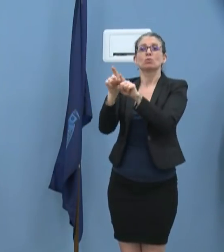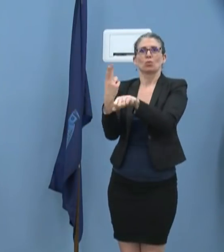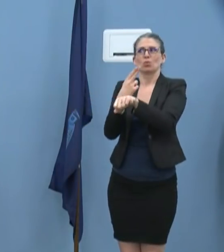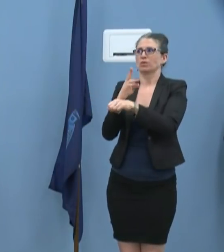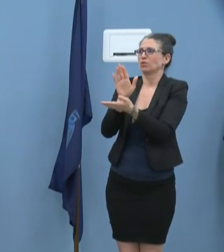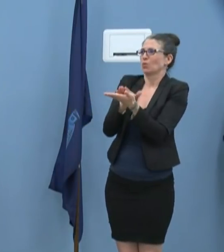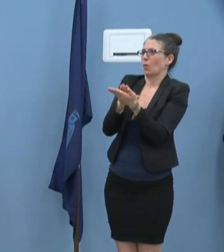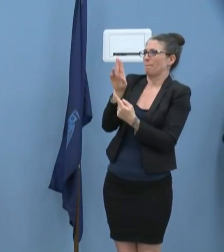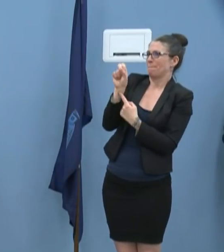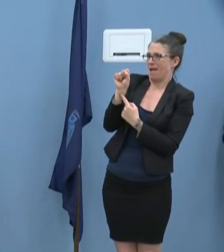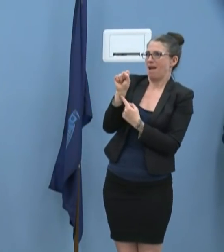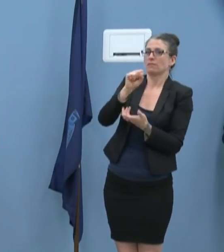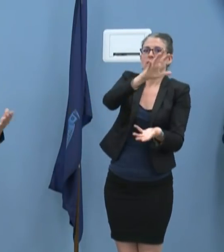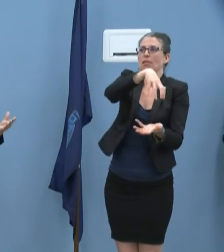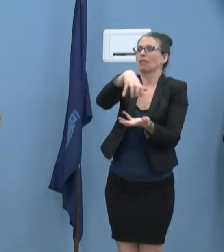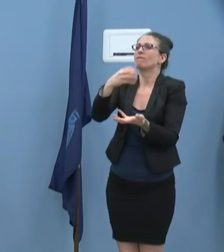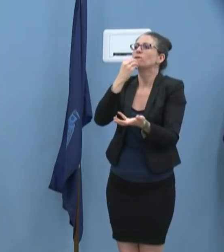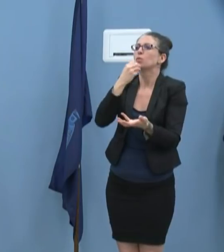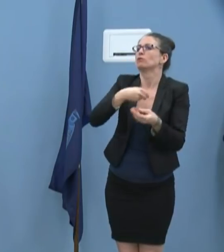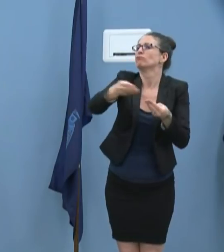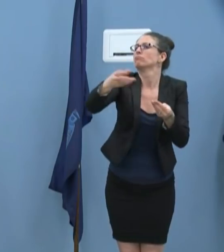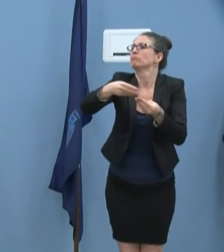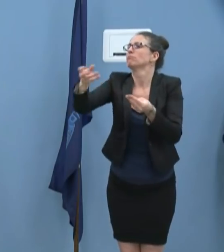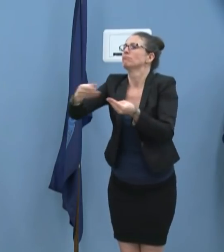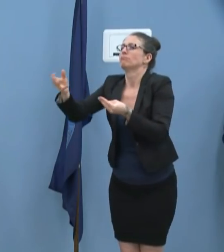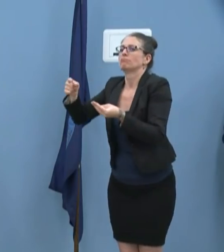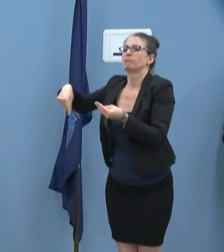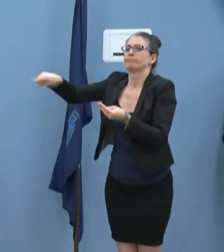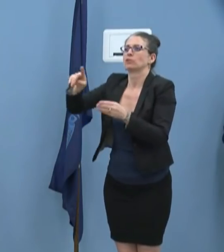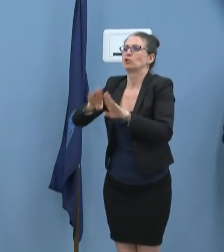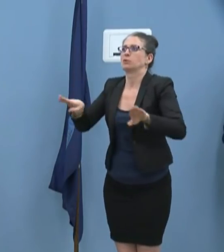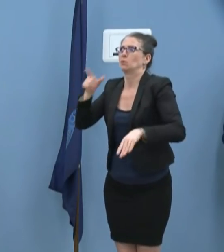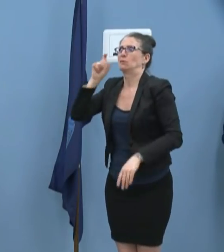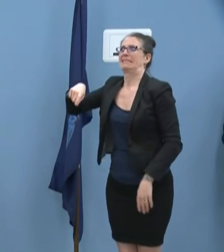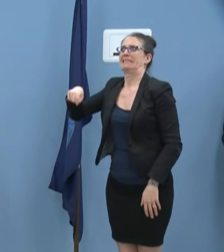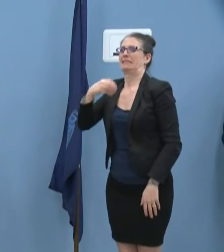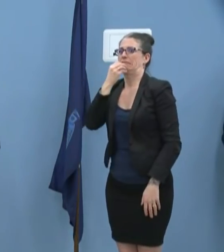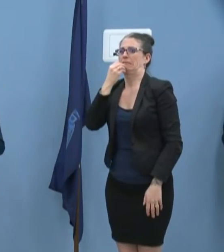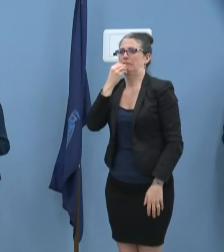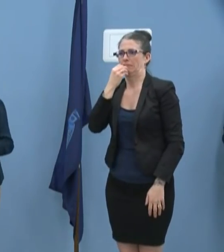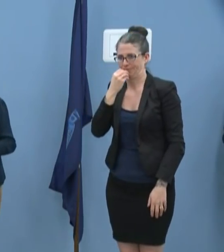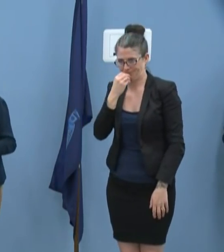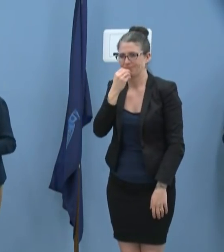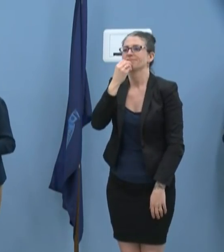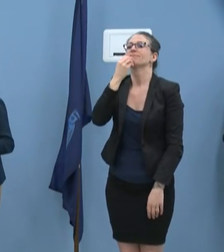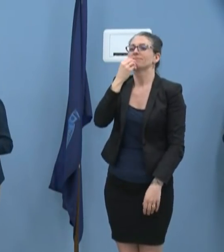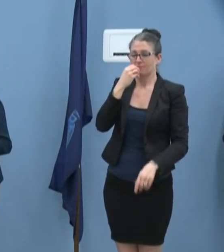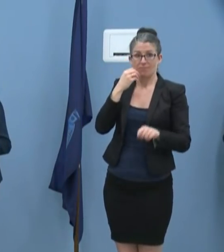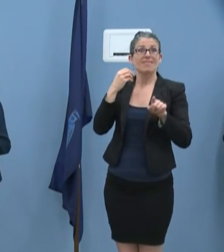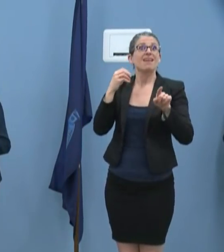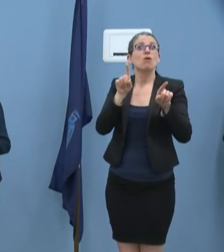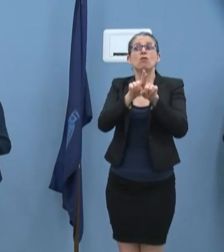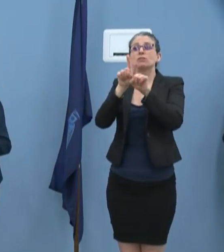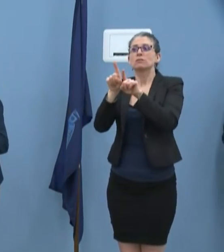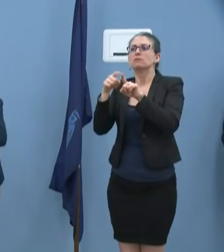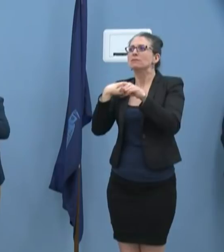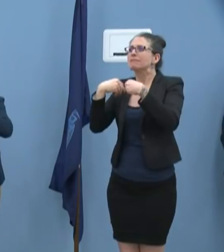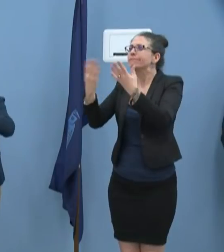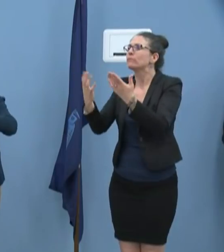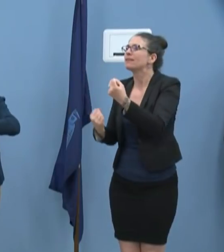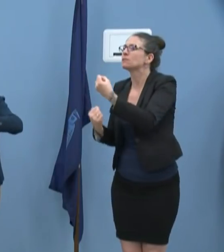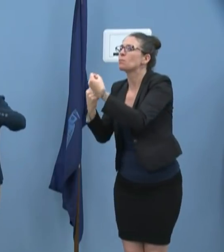-ed, as it were, encouraging kids to stay online and get lessons online. I read in the paper this morning that